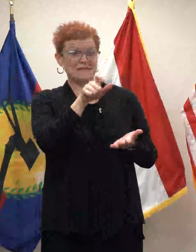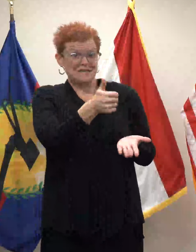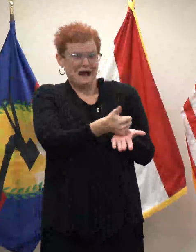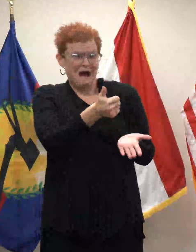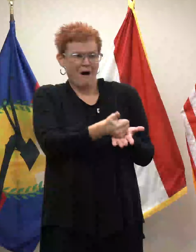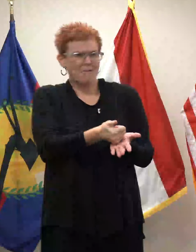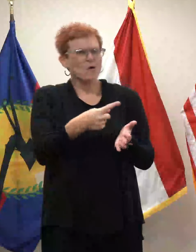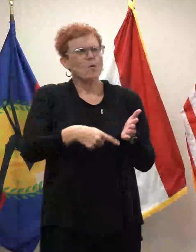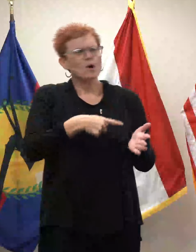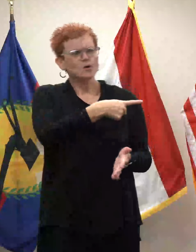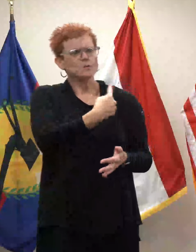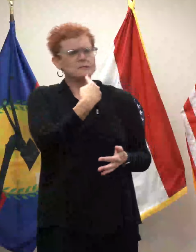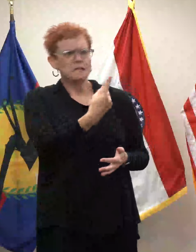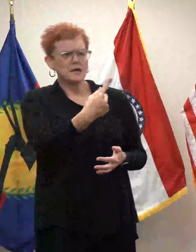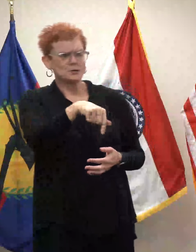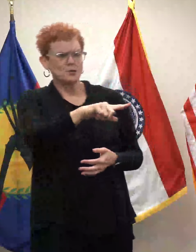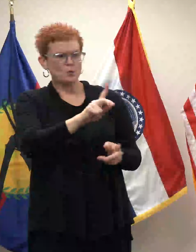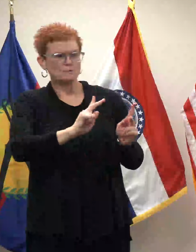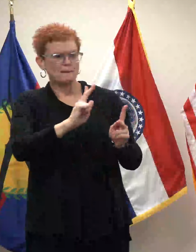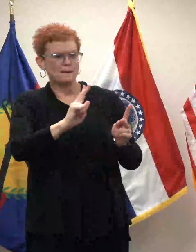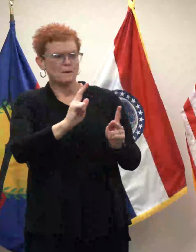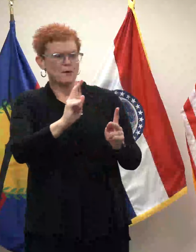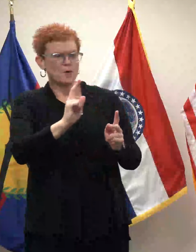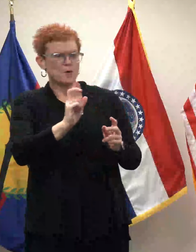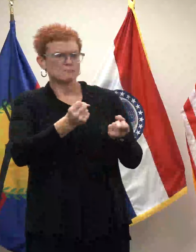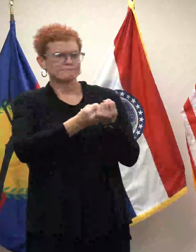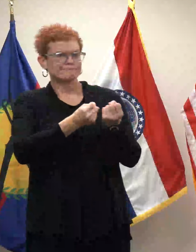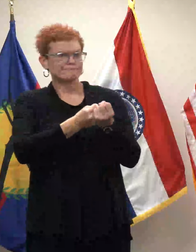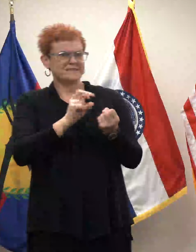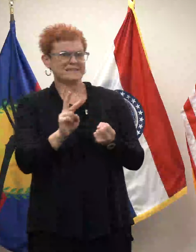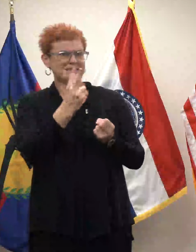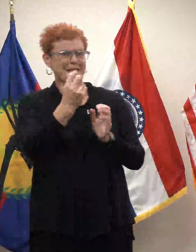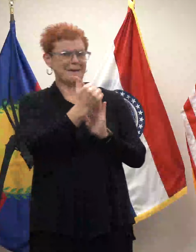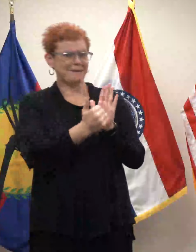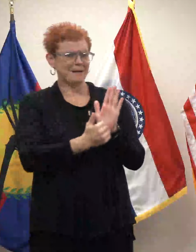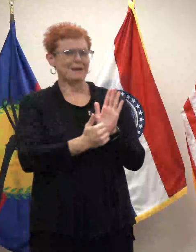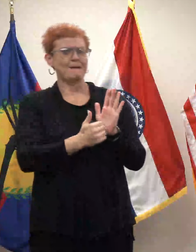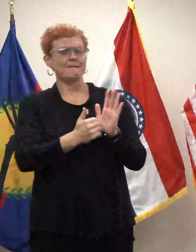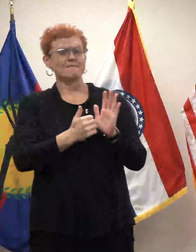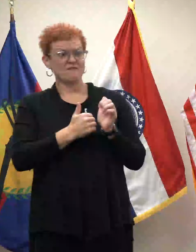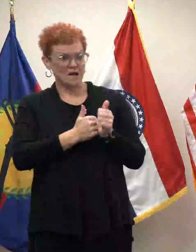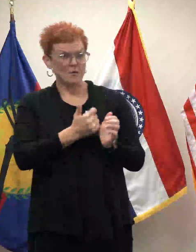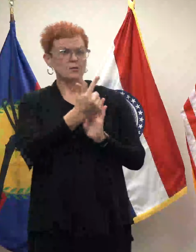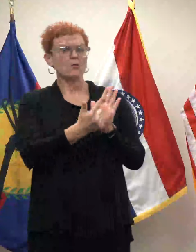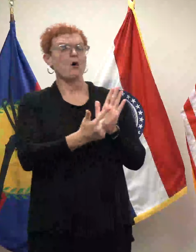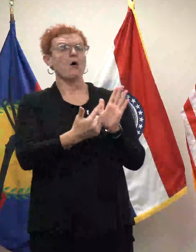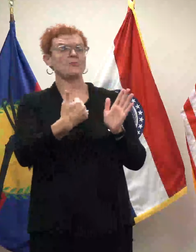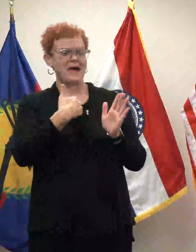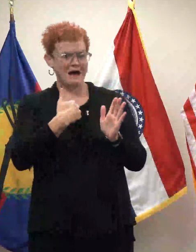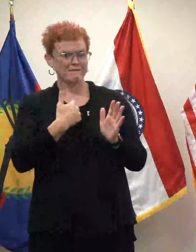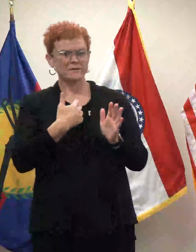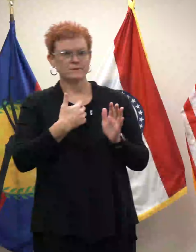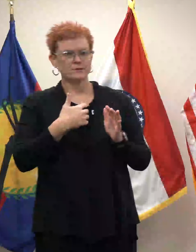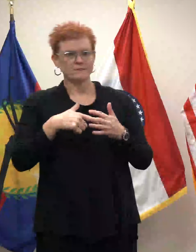What do you say to people who are advocates of the Second Amendment, law-abiding, you know, they have their, you